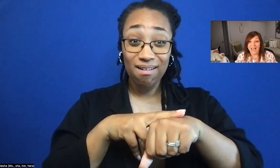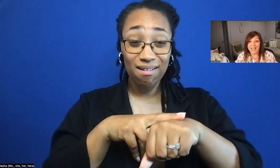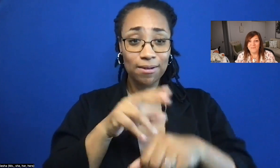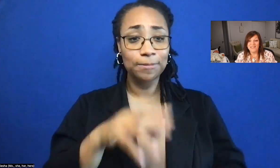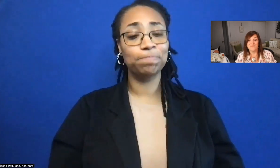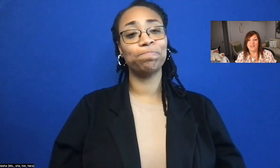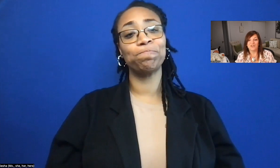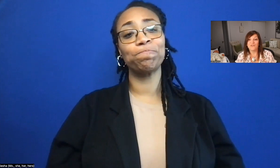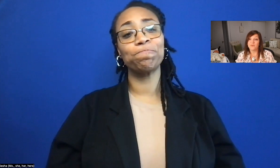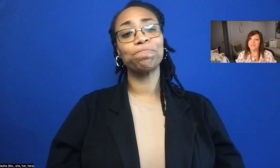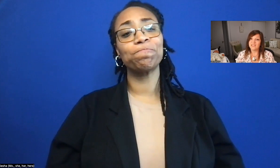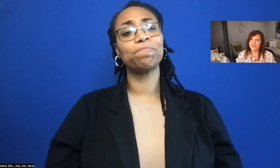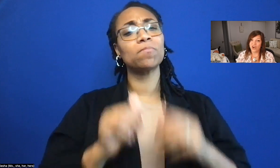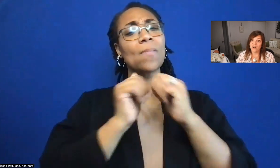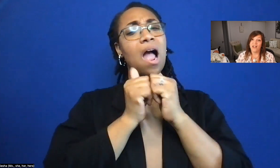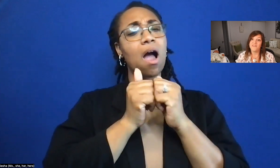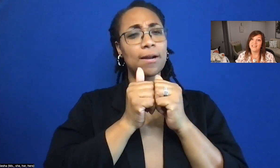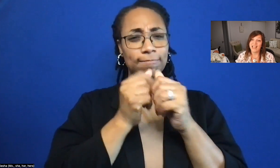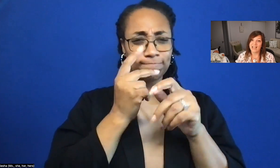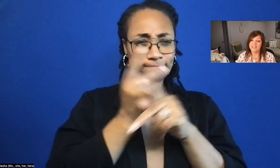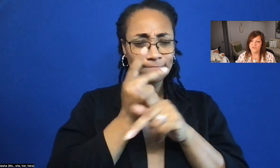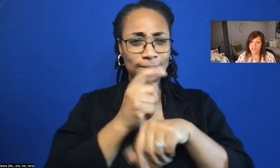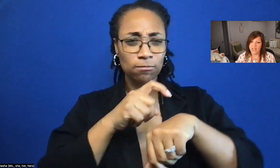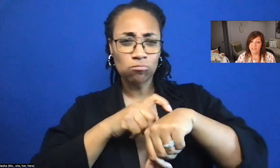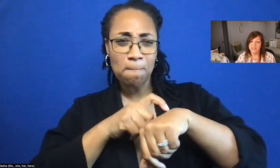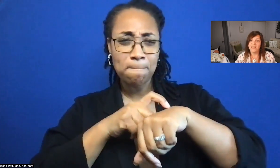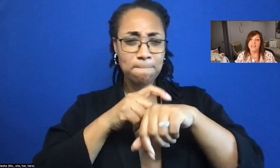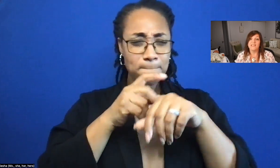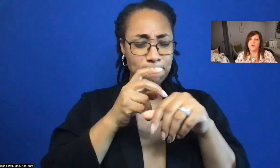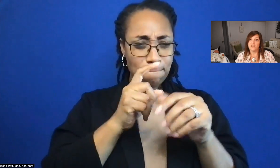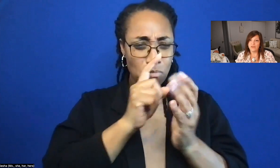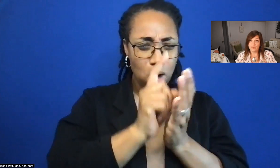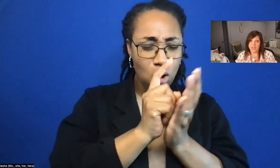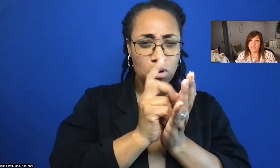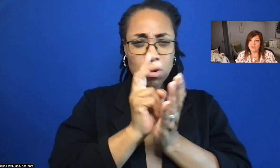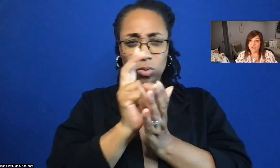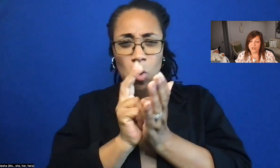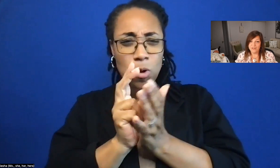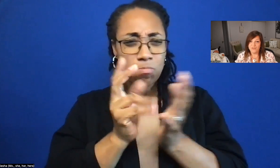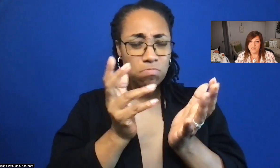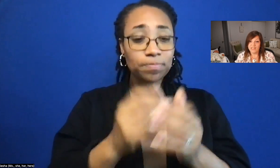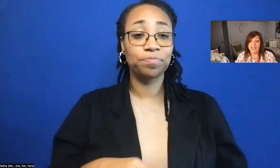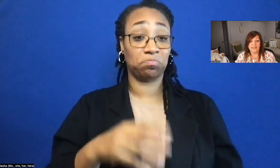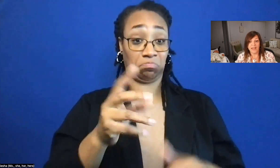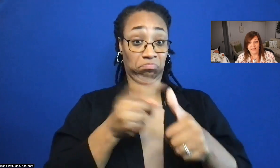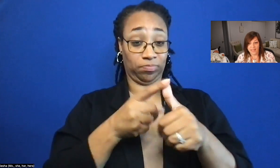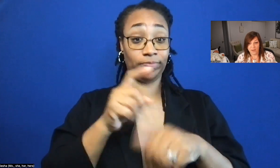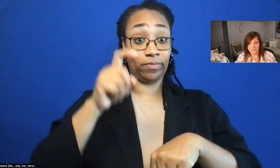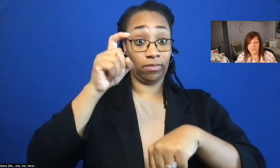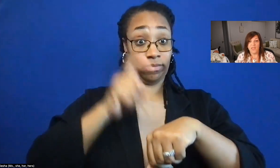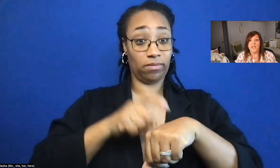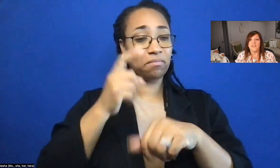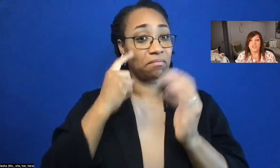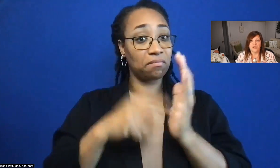The time is measured from the start of the last feeding. So if your baby started feeding at 9